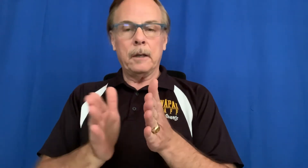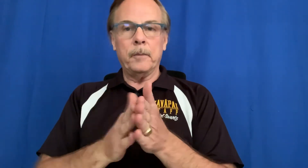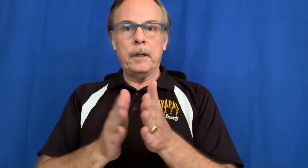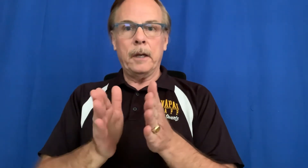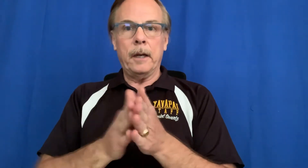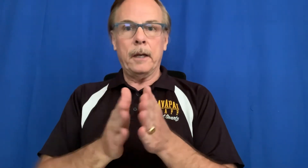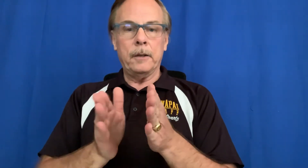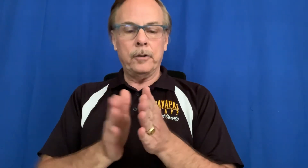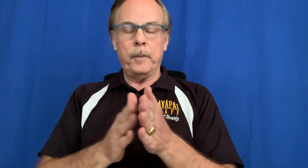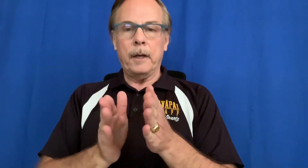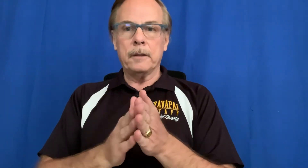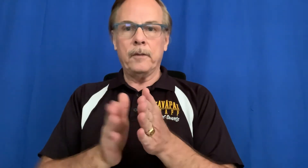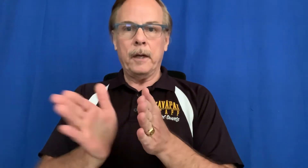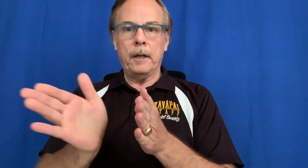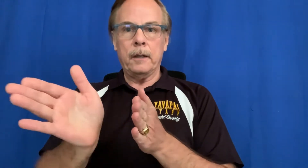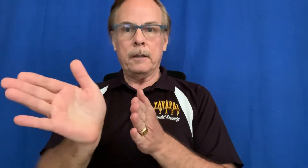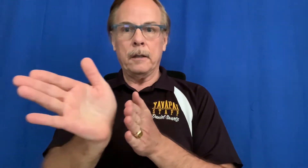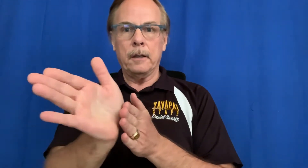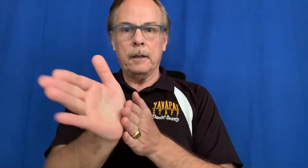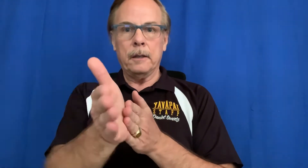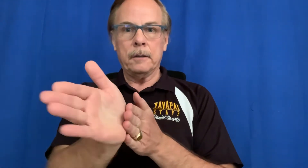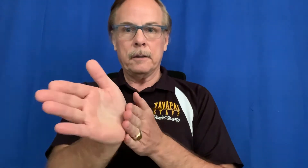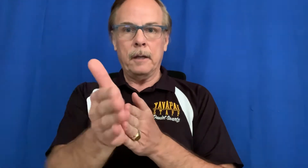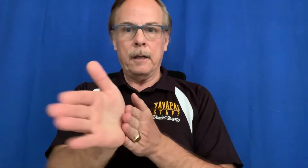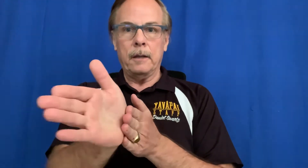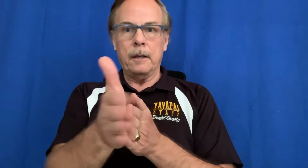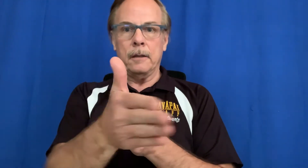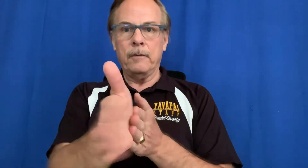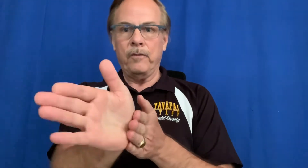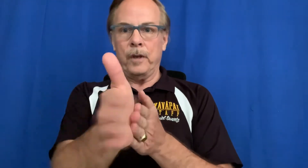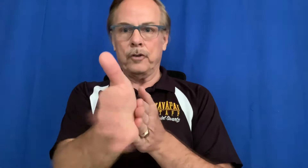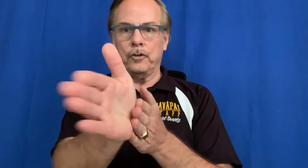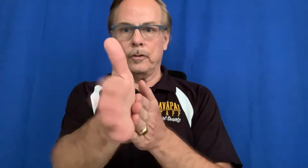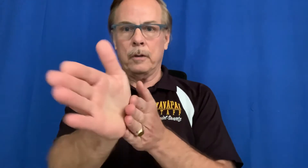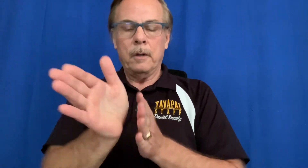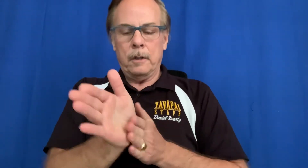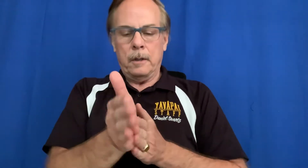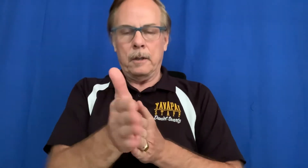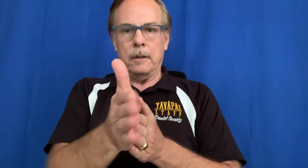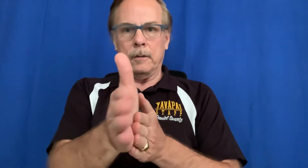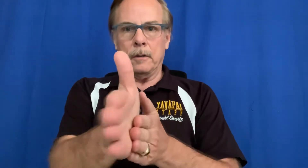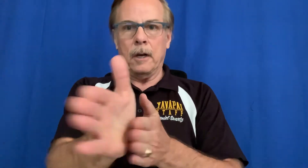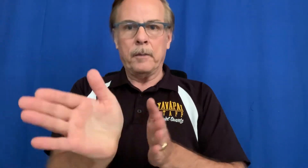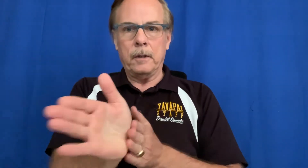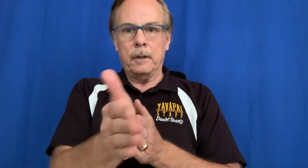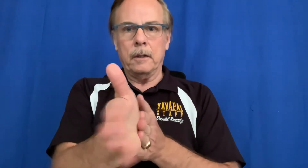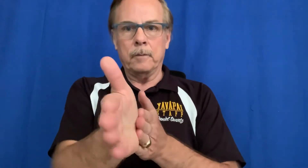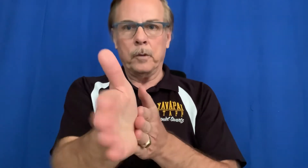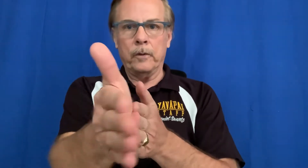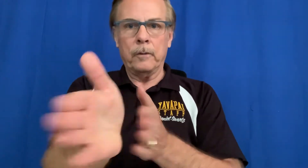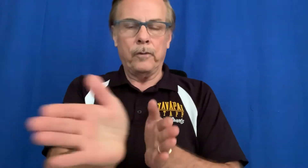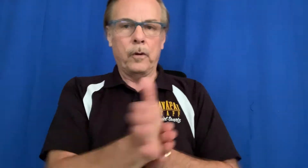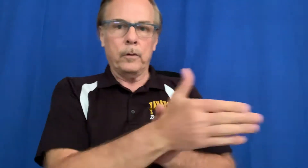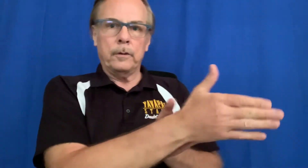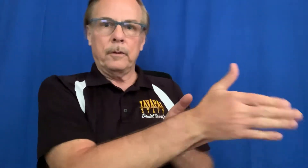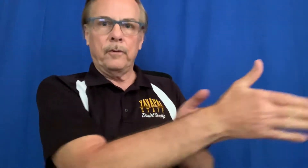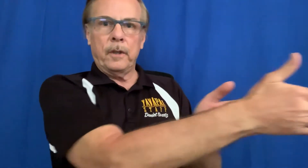non-dominant hand, your passive hand like this, and then fish. And commonly done moving forward, so fish.